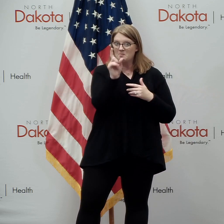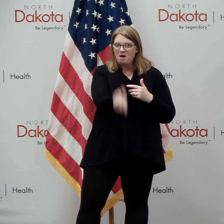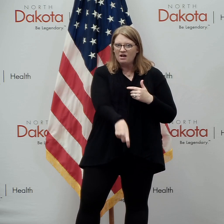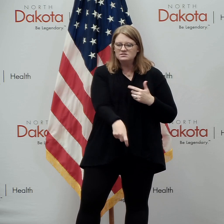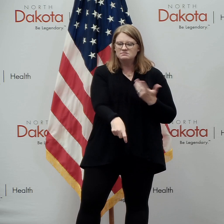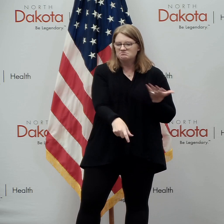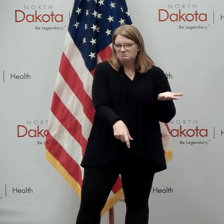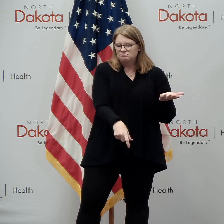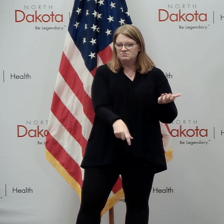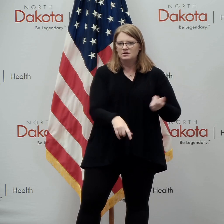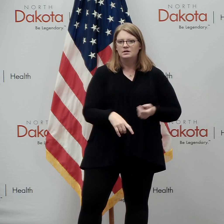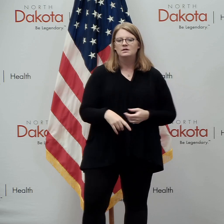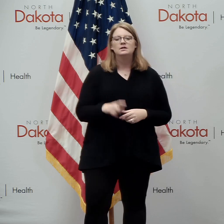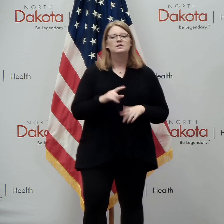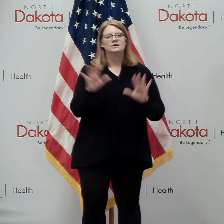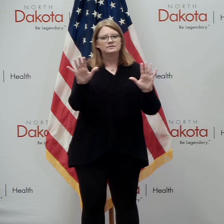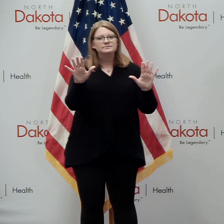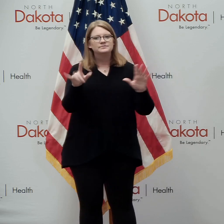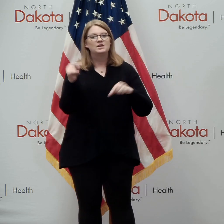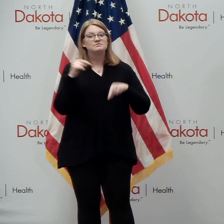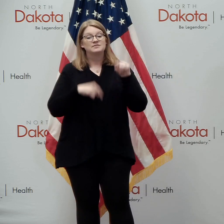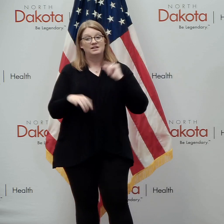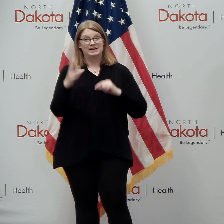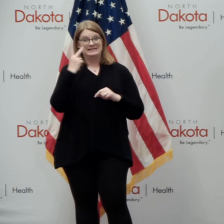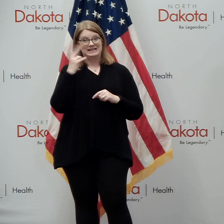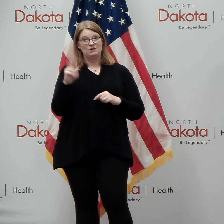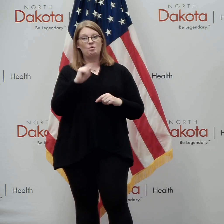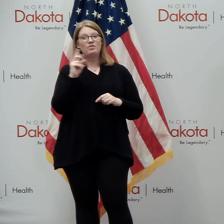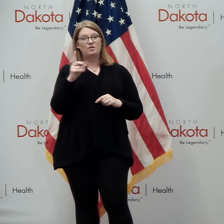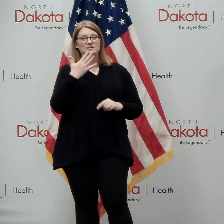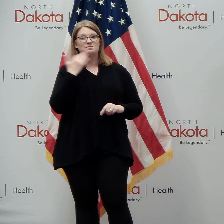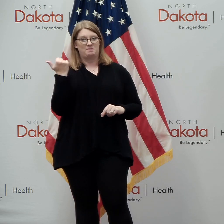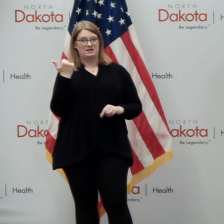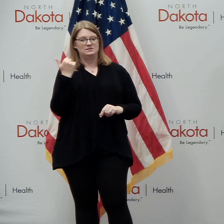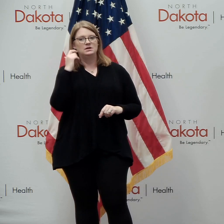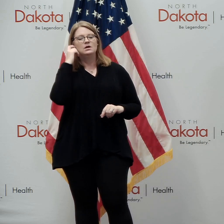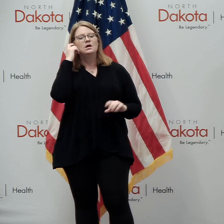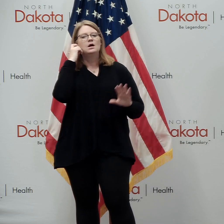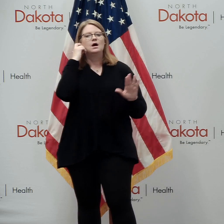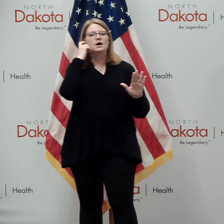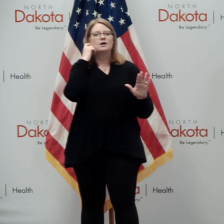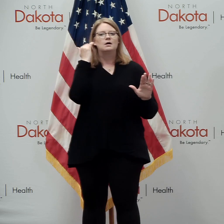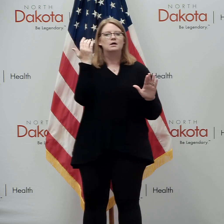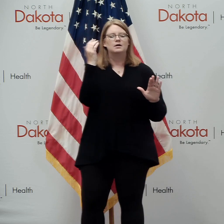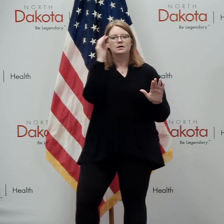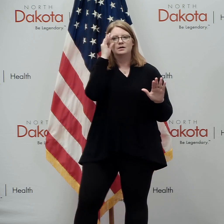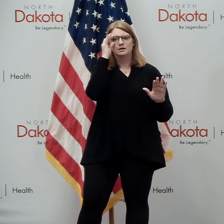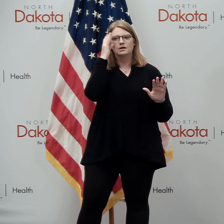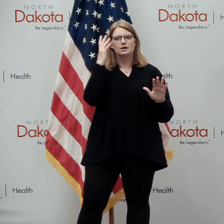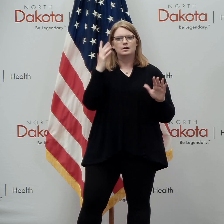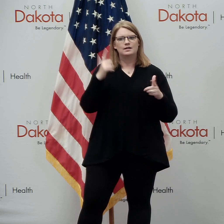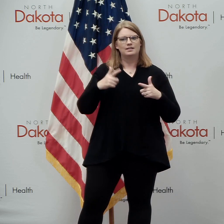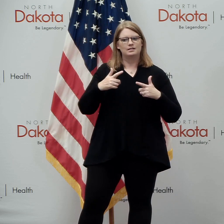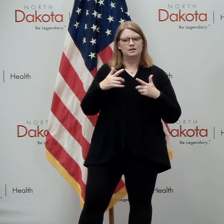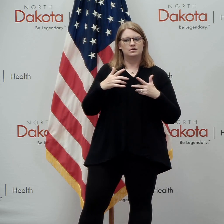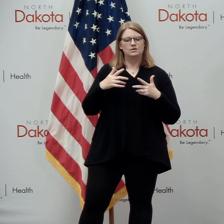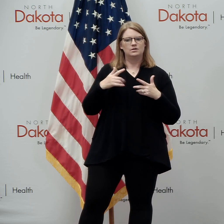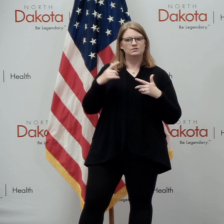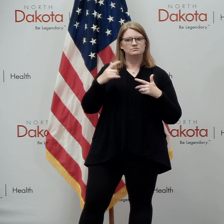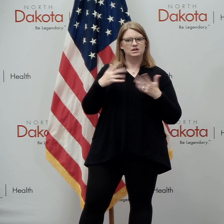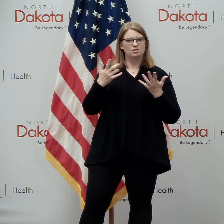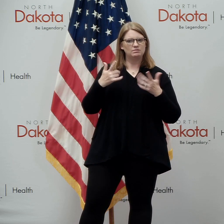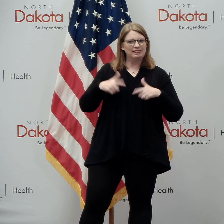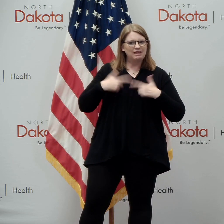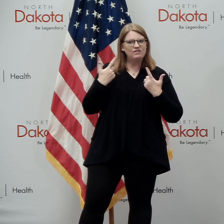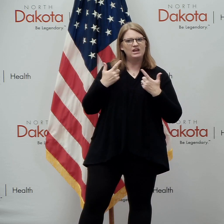I would just go back to when I've seen North Dakota at its best. I mean, let's go back to having been a resident and an employer in North